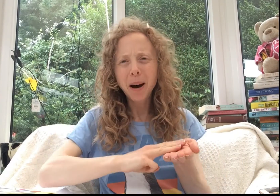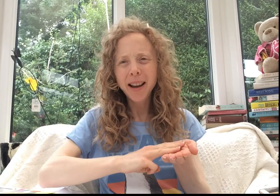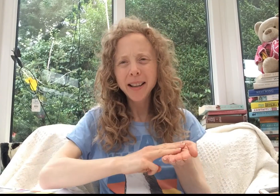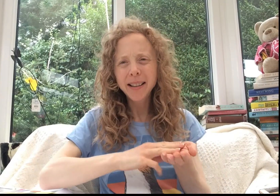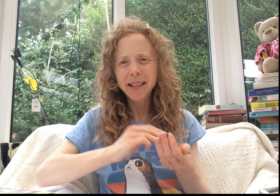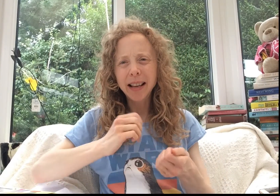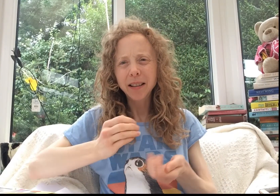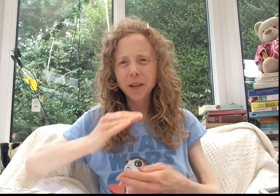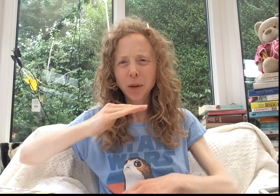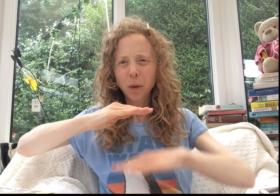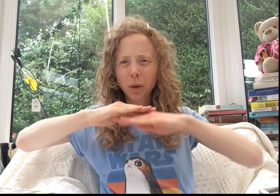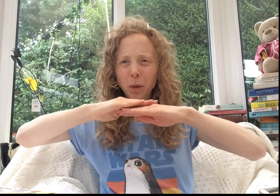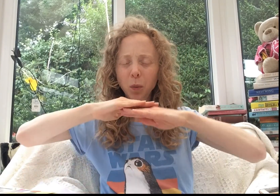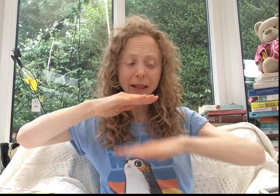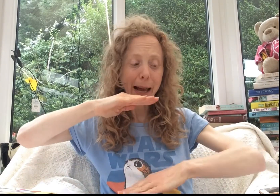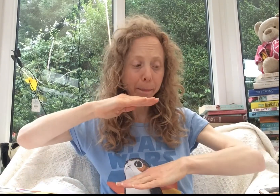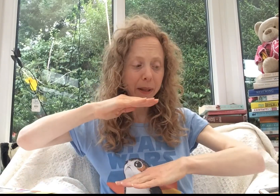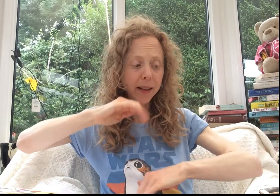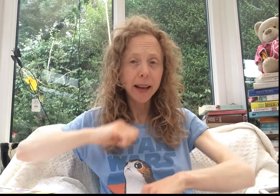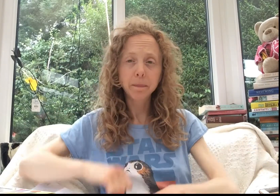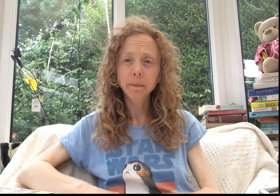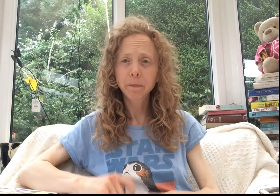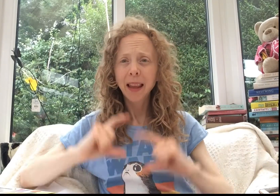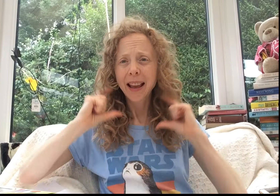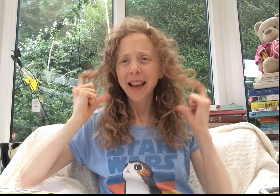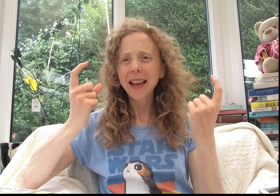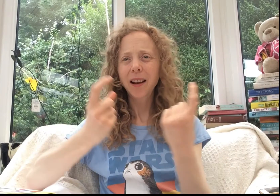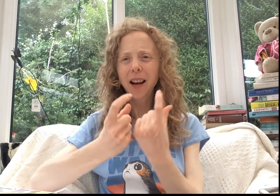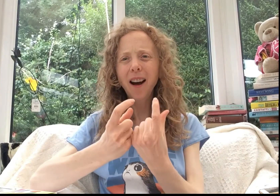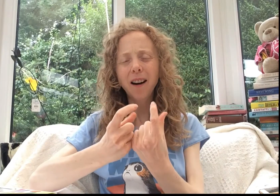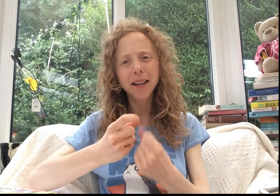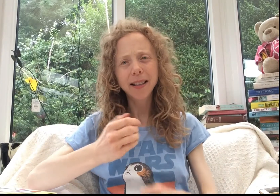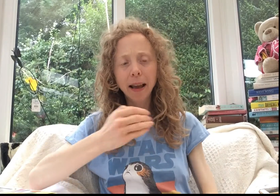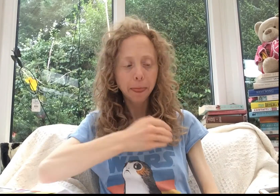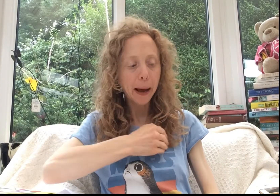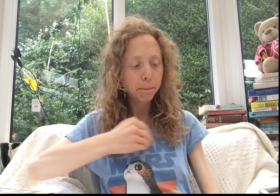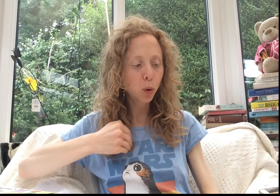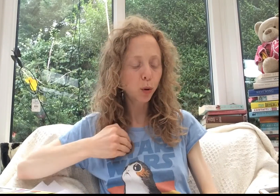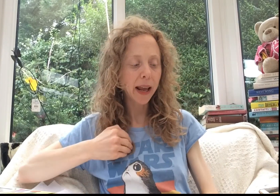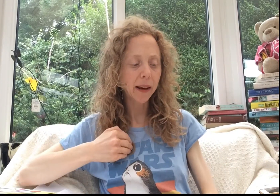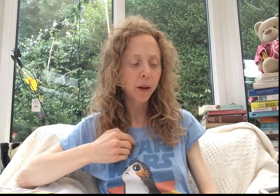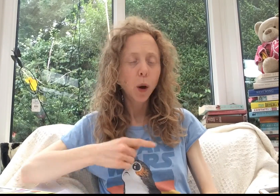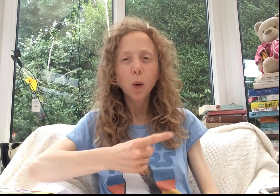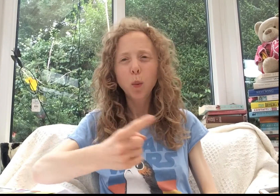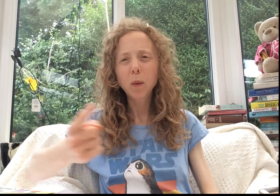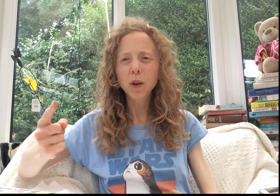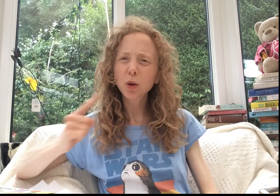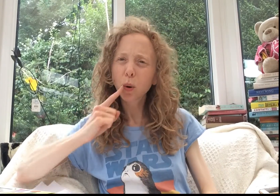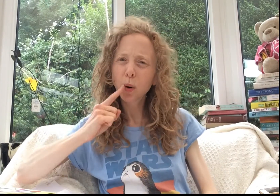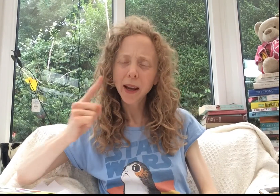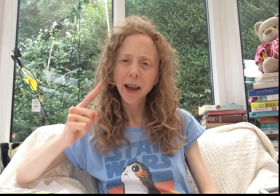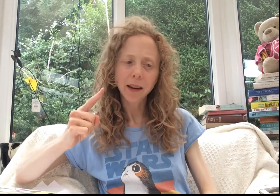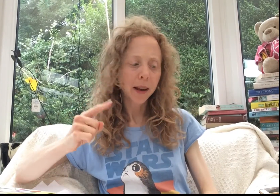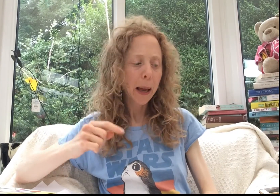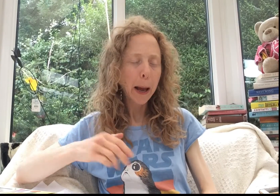Maya's seat was empty. In class that morning, we were talking